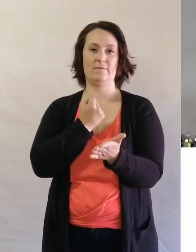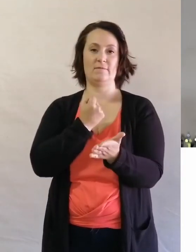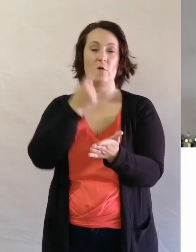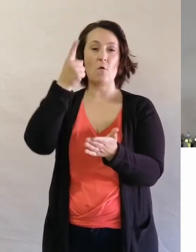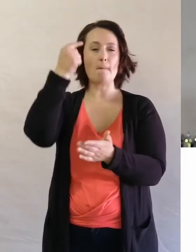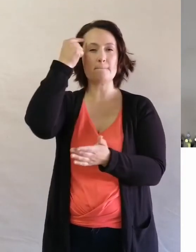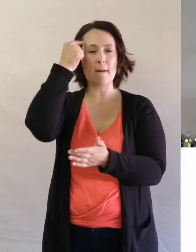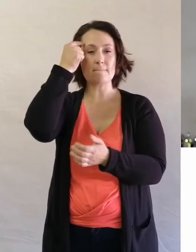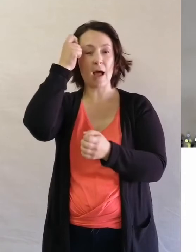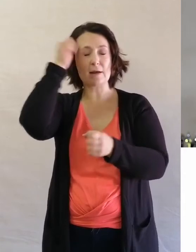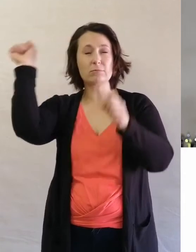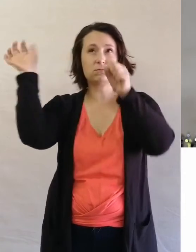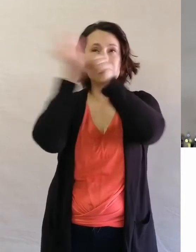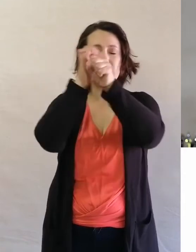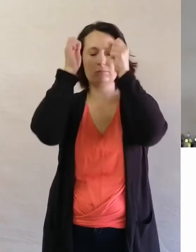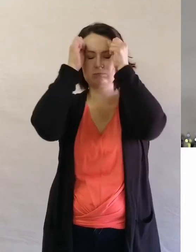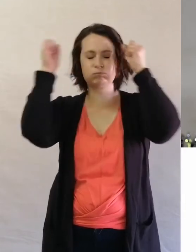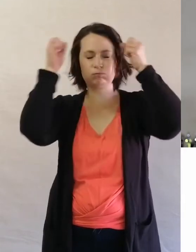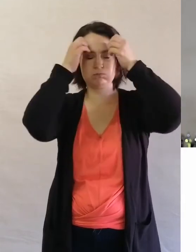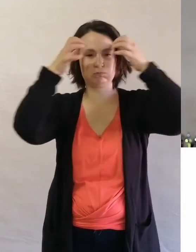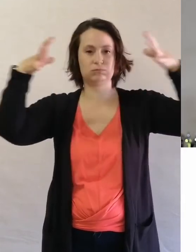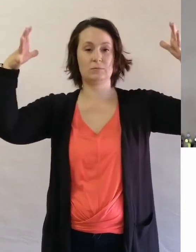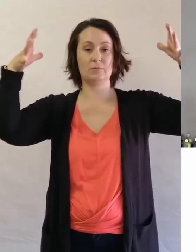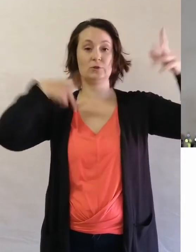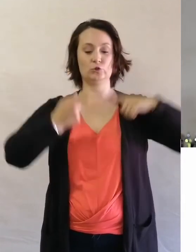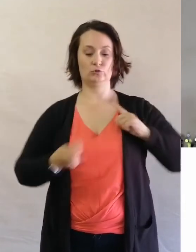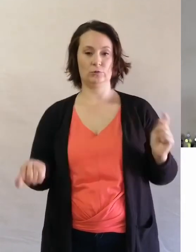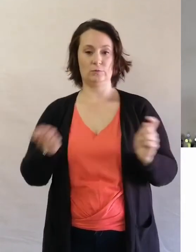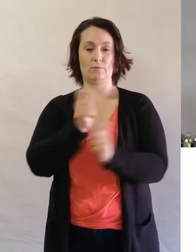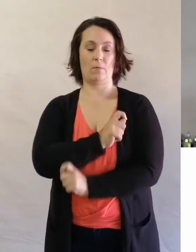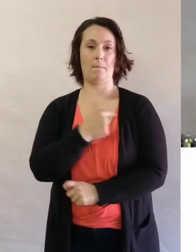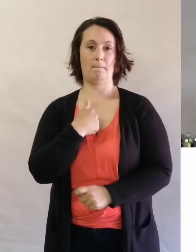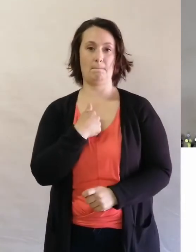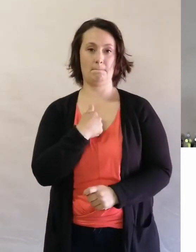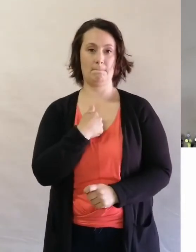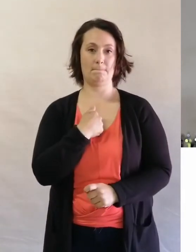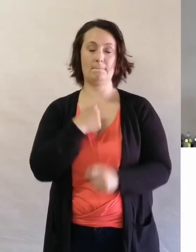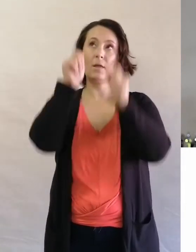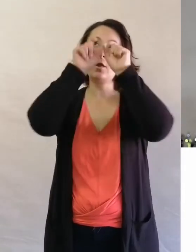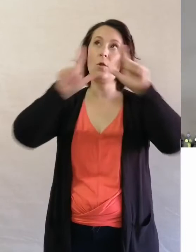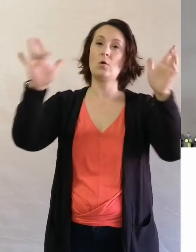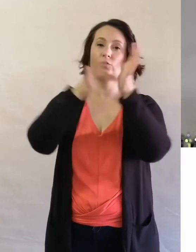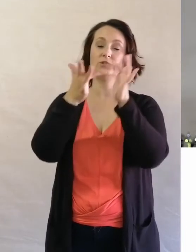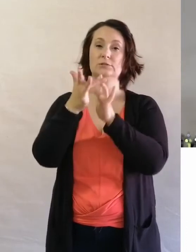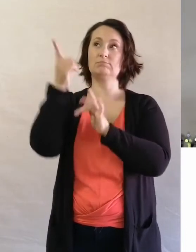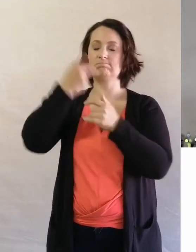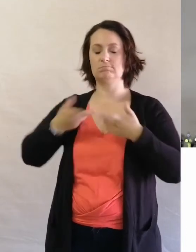my mind with your thoughts. I want you to transform me. Then you pray this prayer with me. Lord Jesus, I